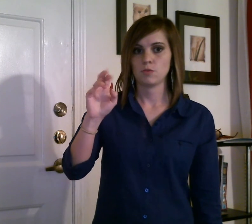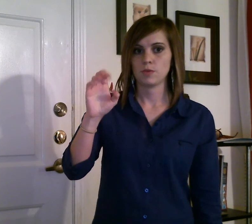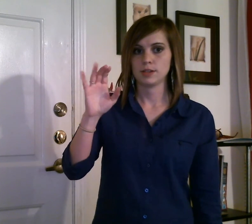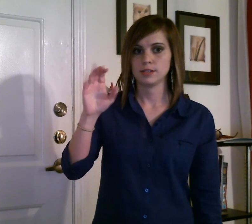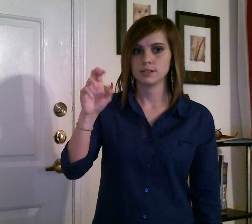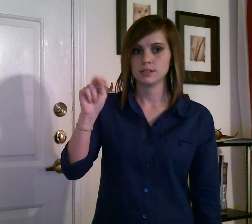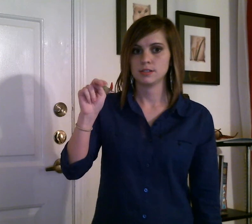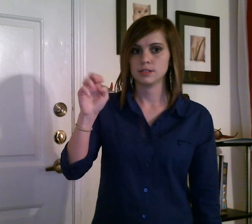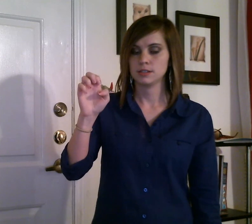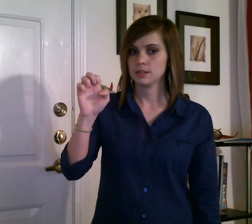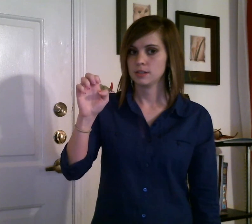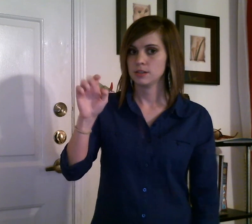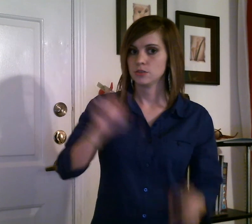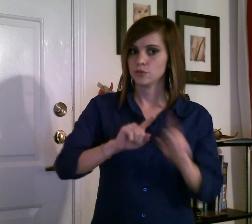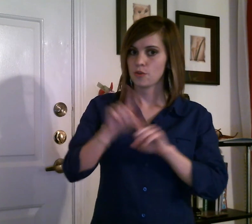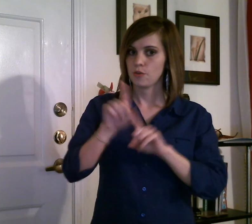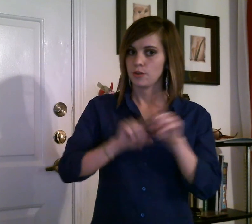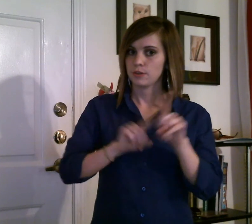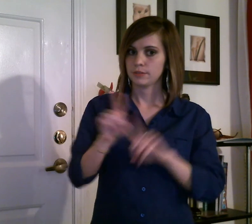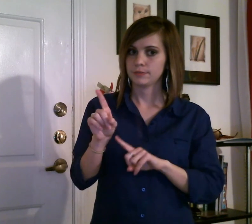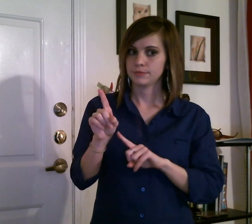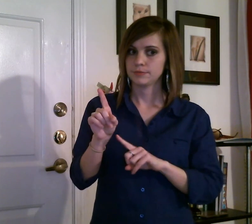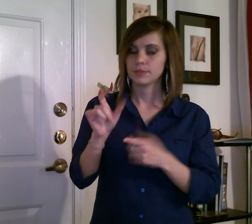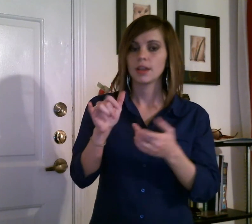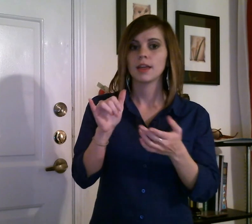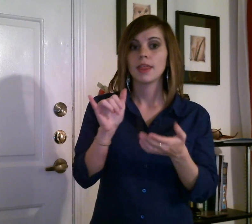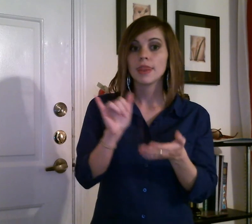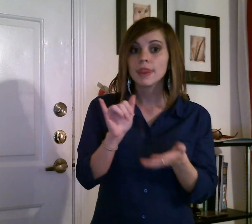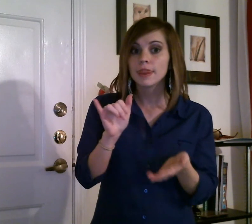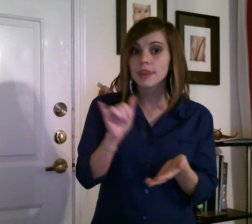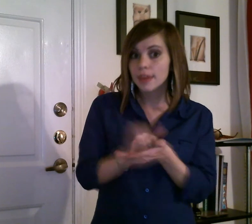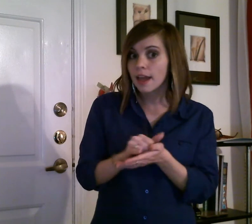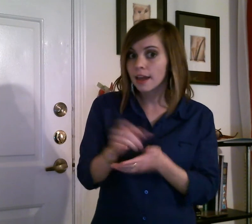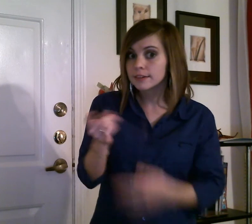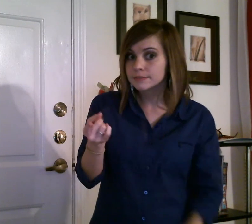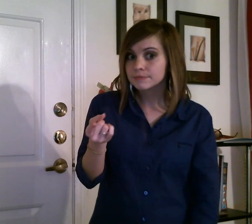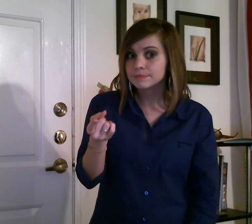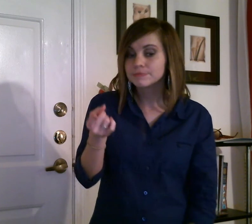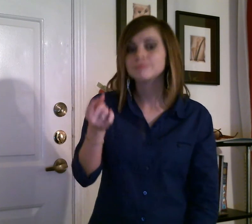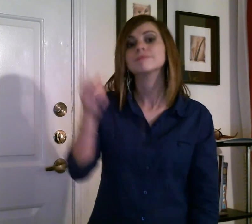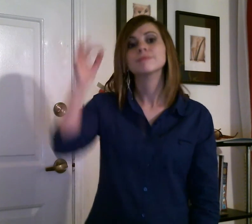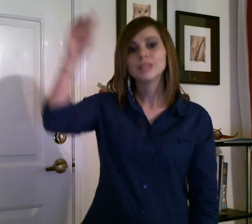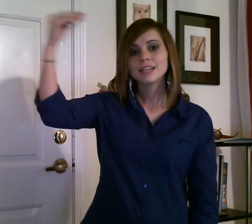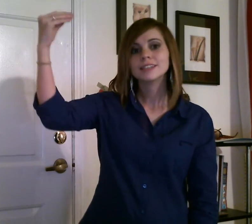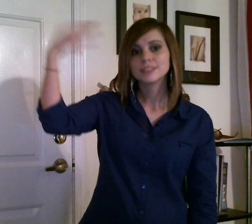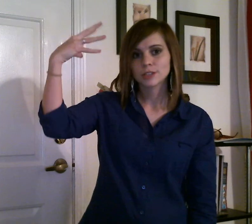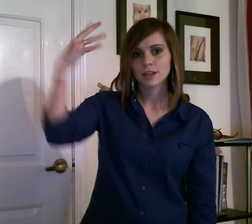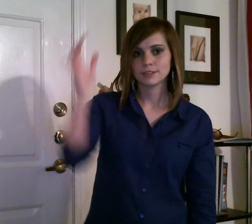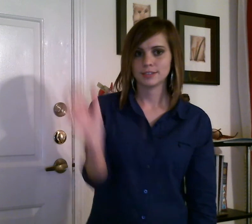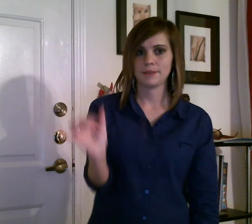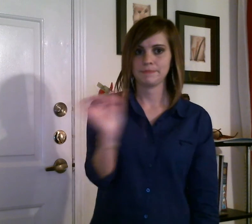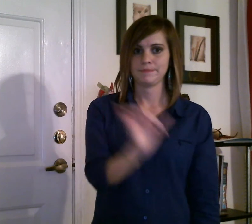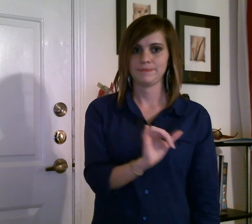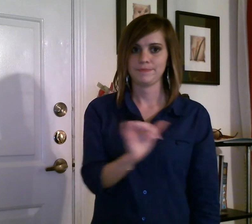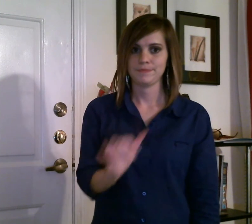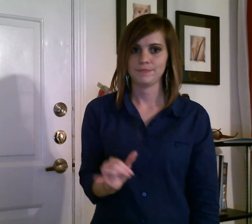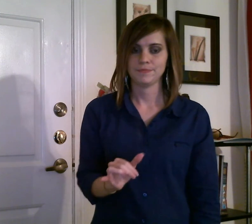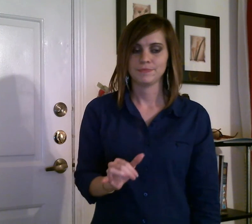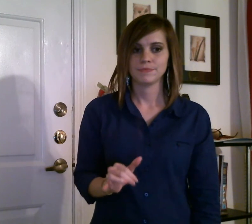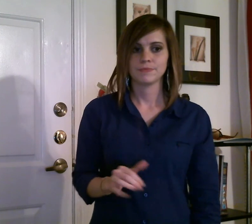sequence star. And that's actually where the sun is right now. Now there's questions of, well, what if there just wasn't enough mass to get to this